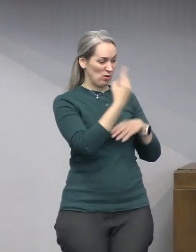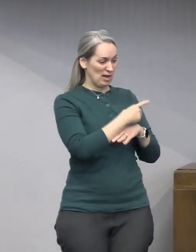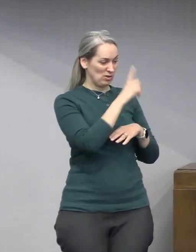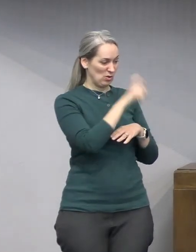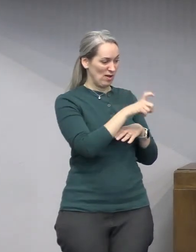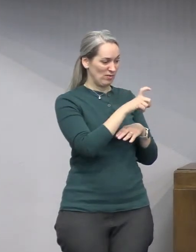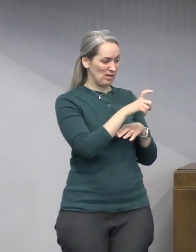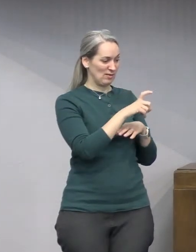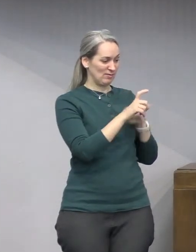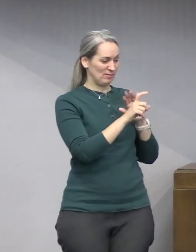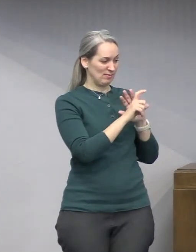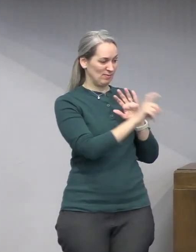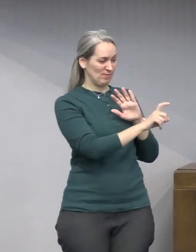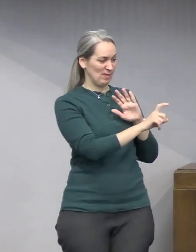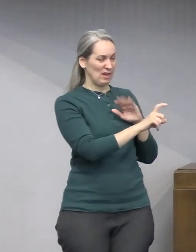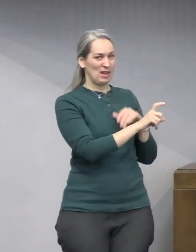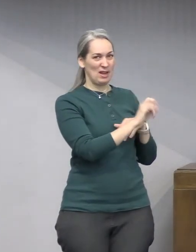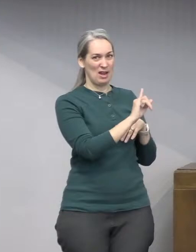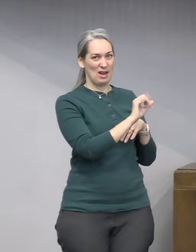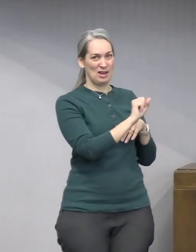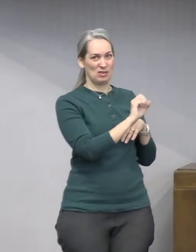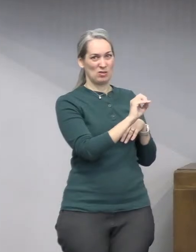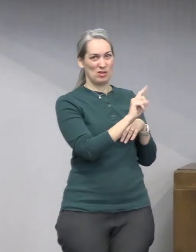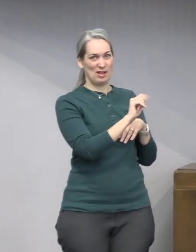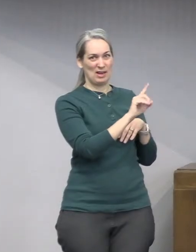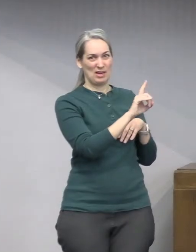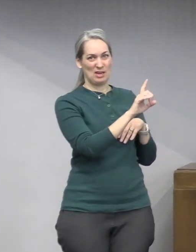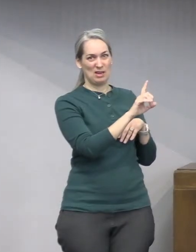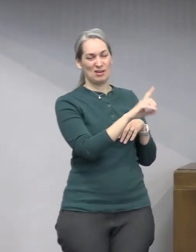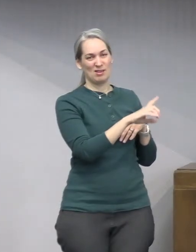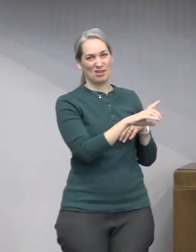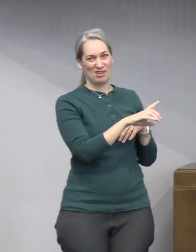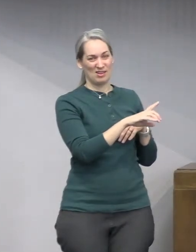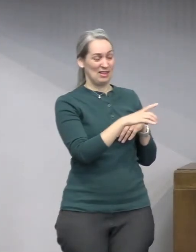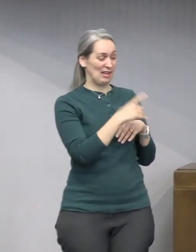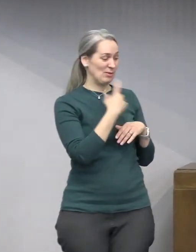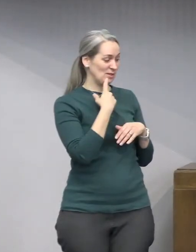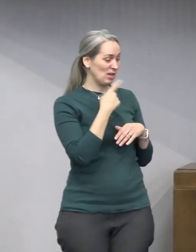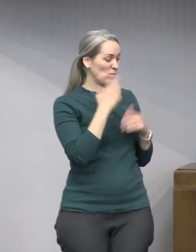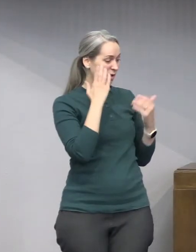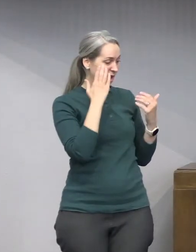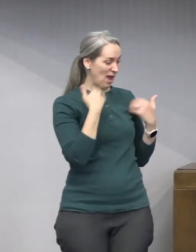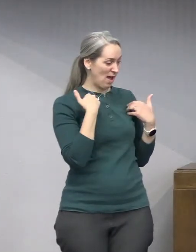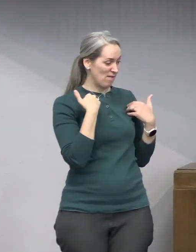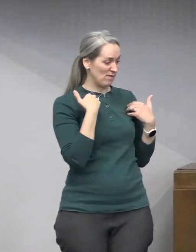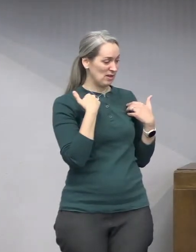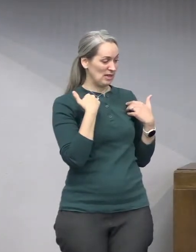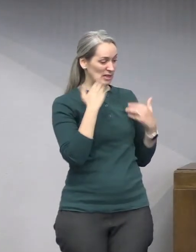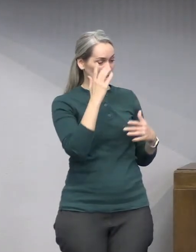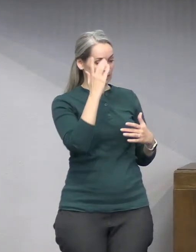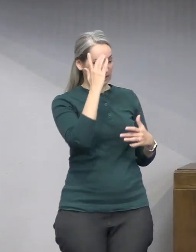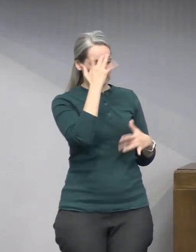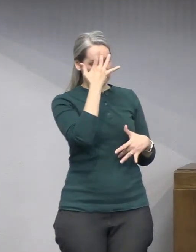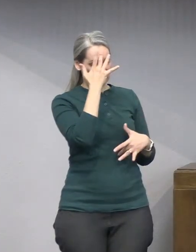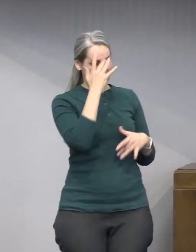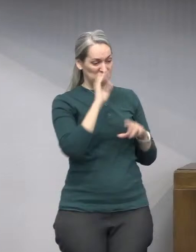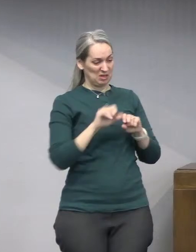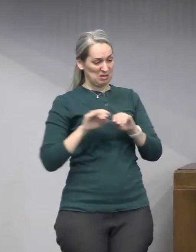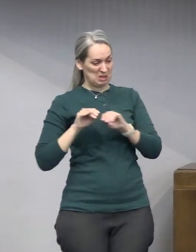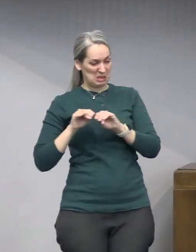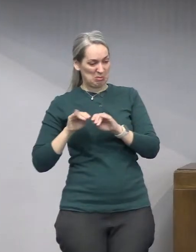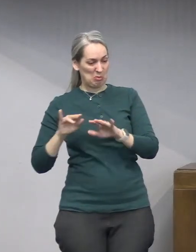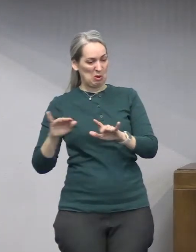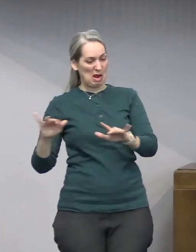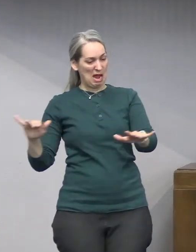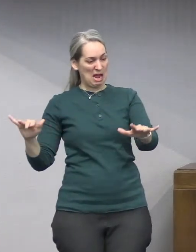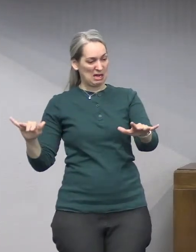make the conclusion. They would either pronounce you have a non-infectious disease, Leviticus says.